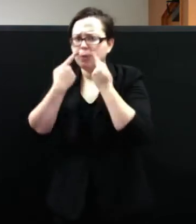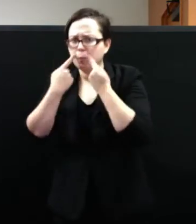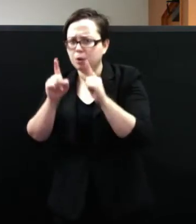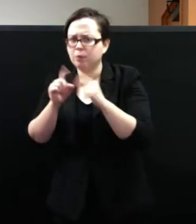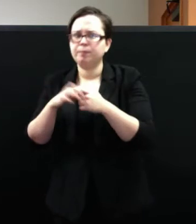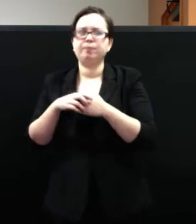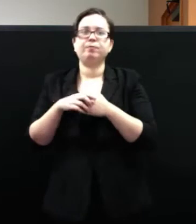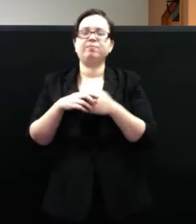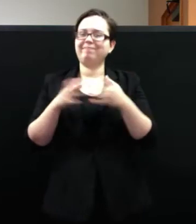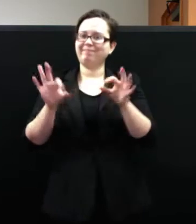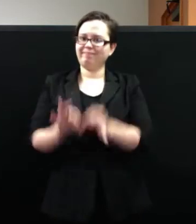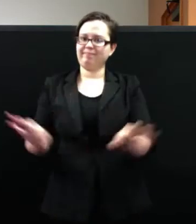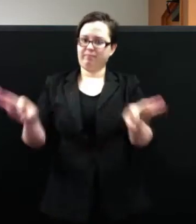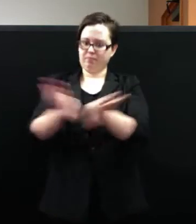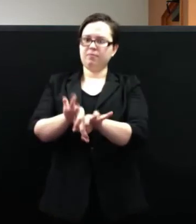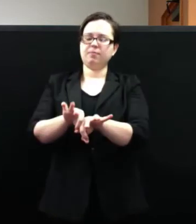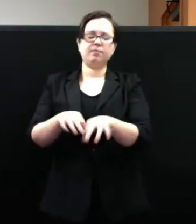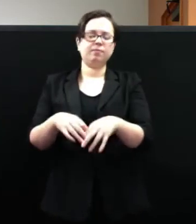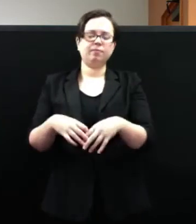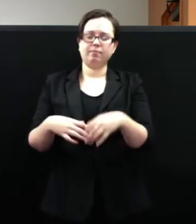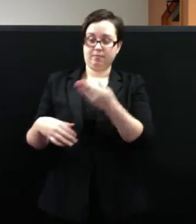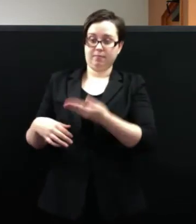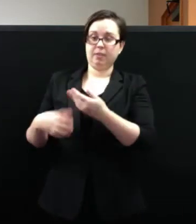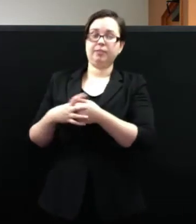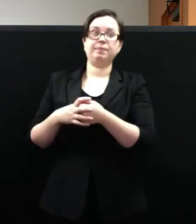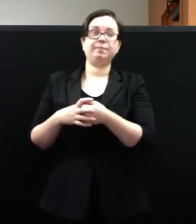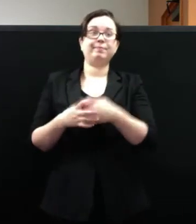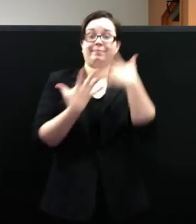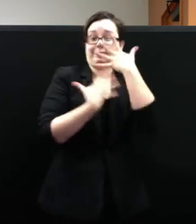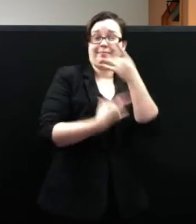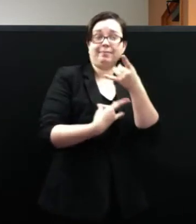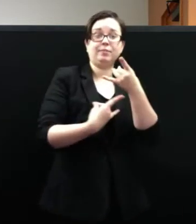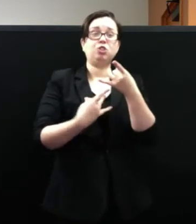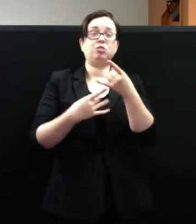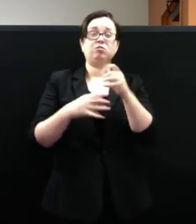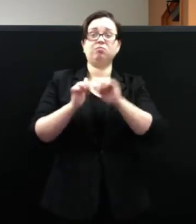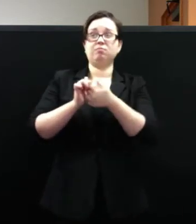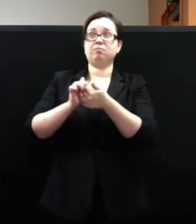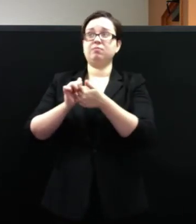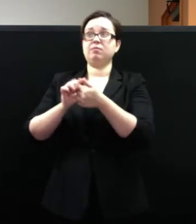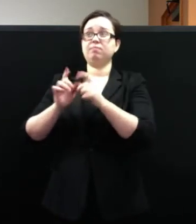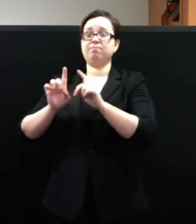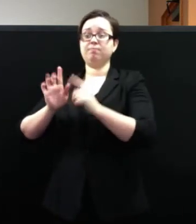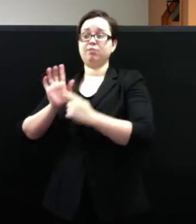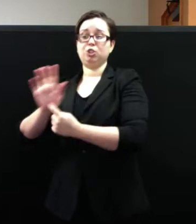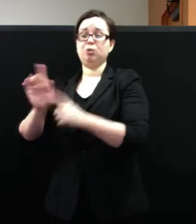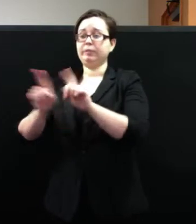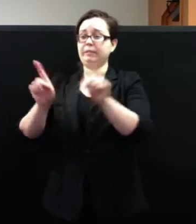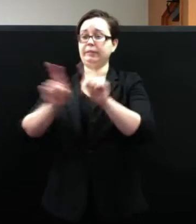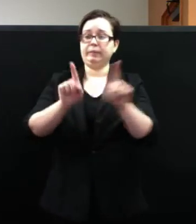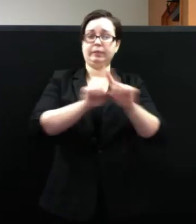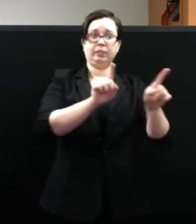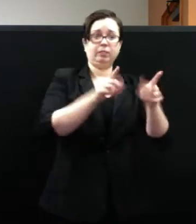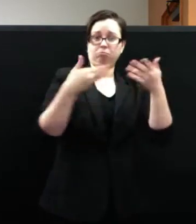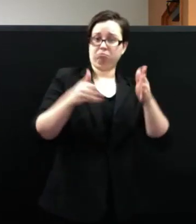what's interesting about these systems models is how they reveal our various points of view. So for example, Americans make toast with a toaster.